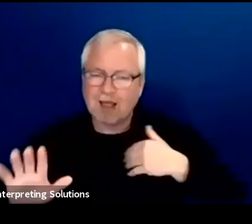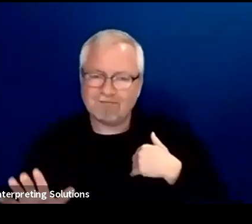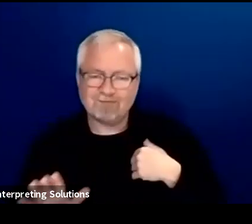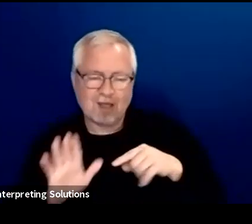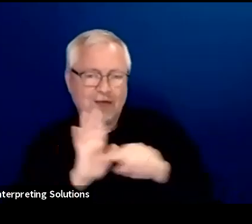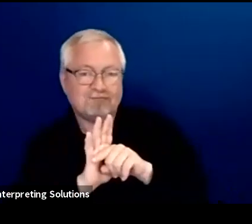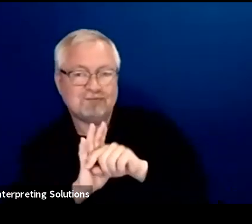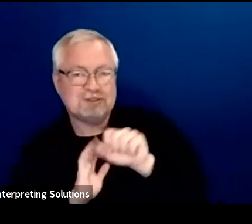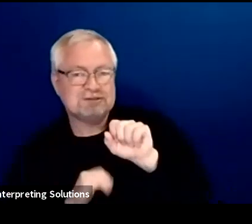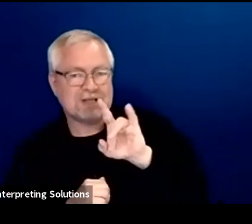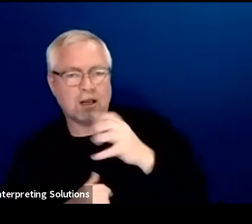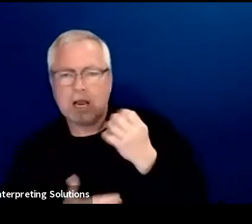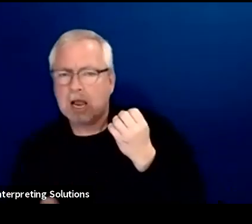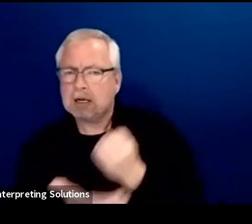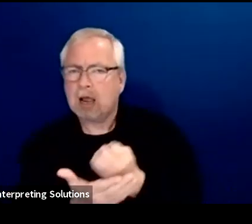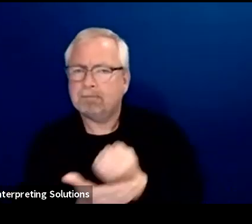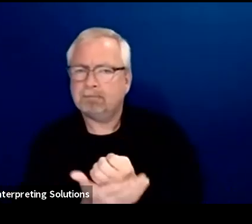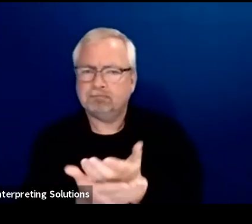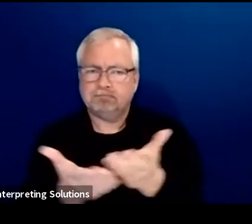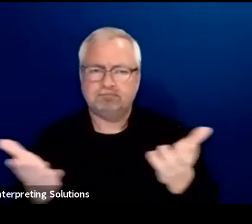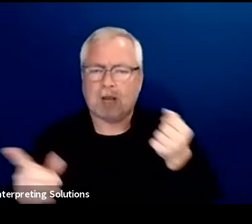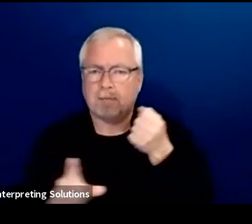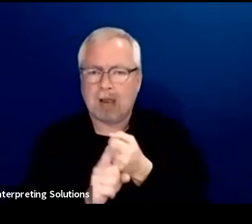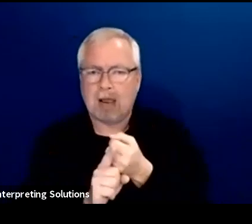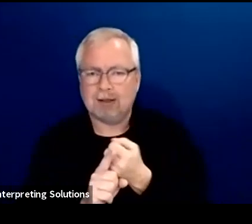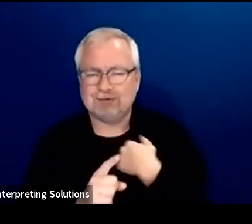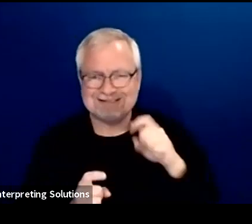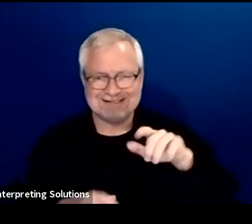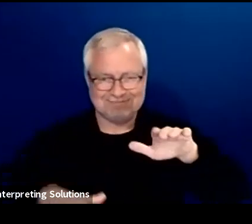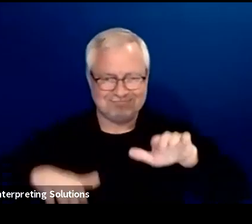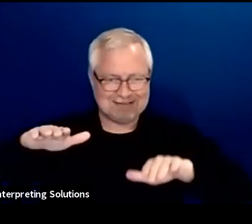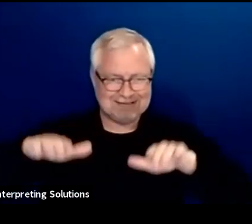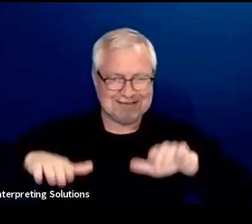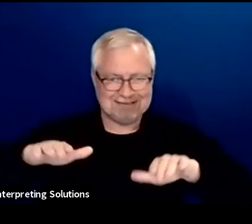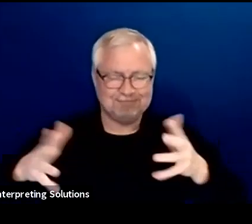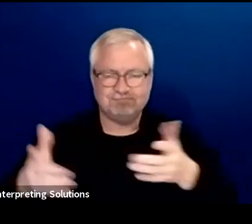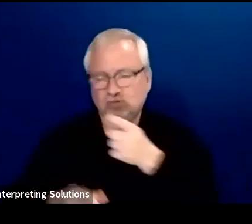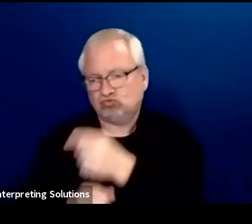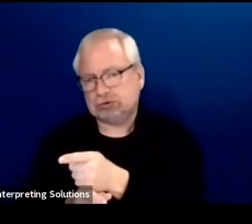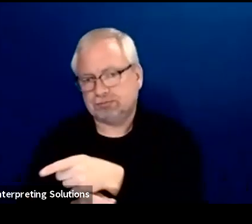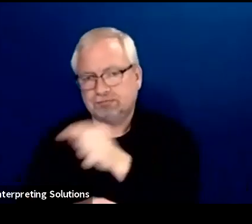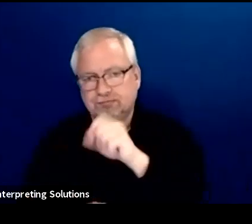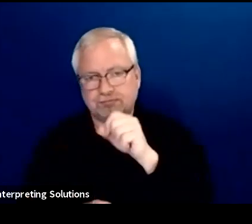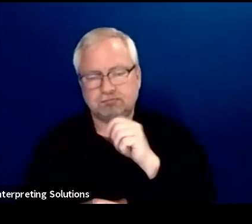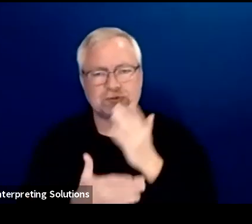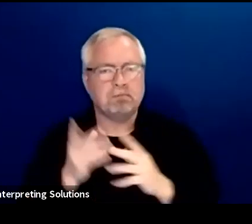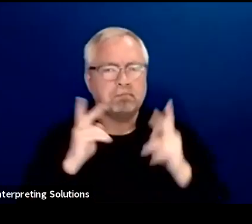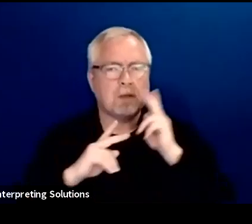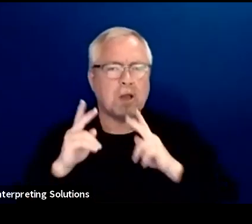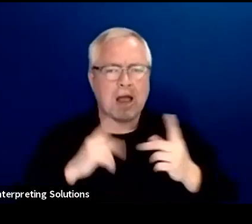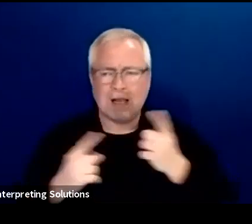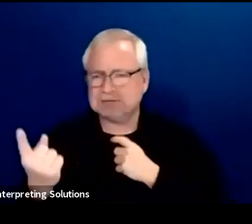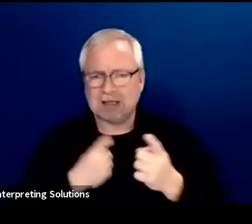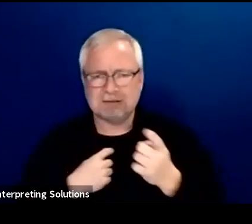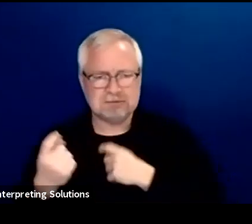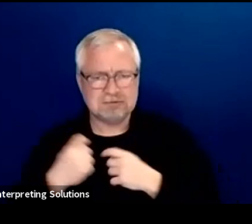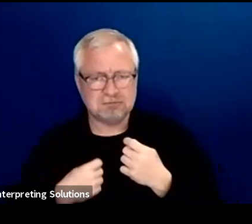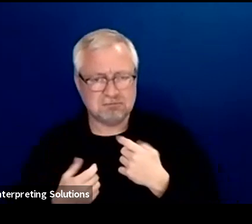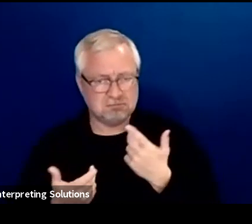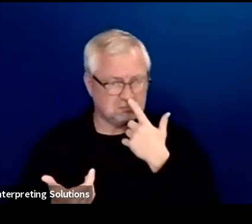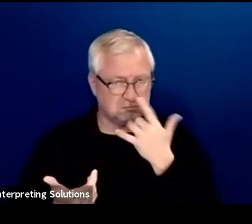So we're looking at it. You're right. Many of the things, I think, I'm not speaking out of order here, will be kept in place because they work. I think we've